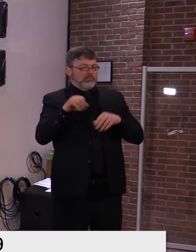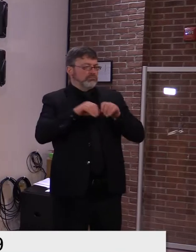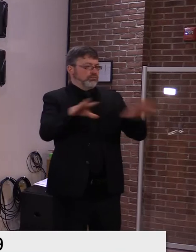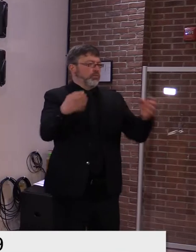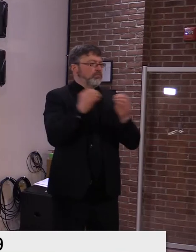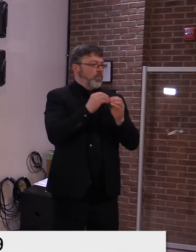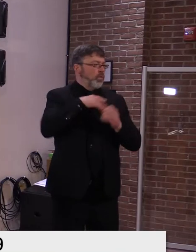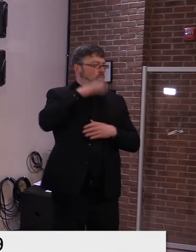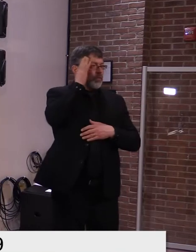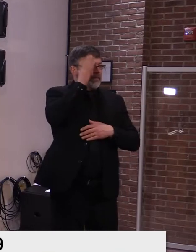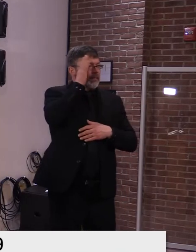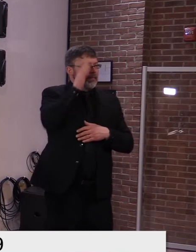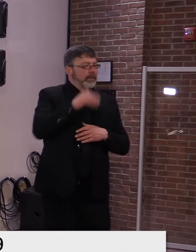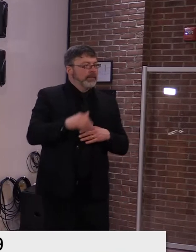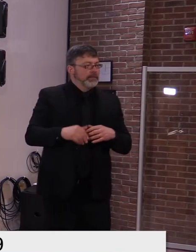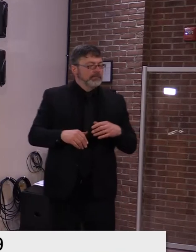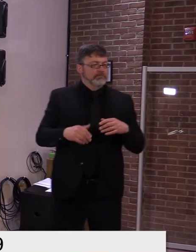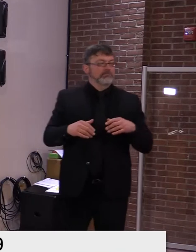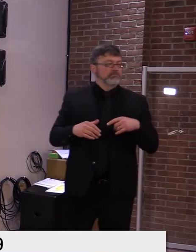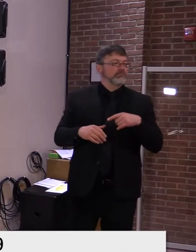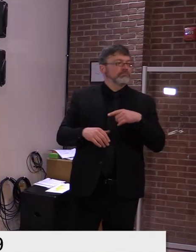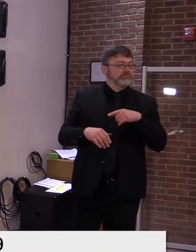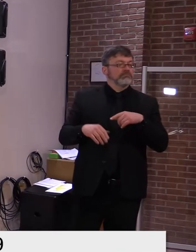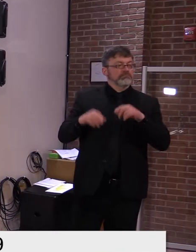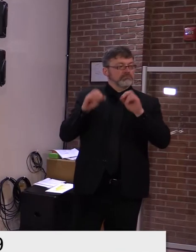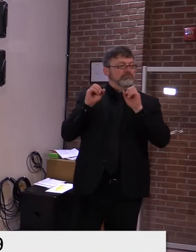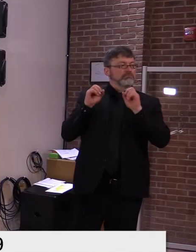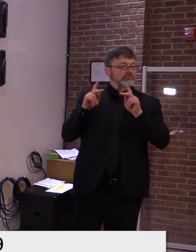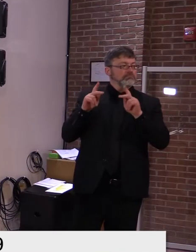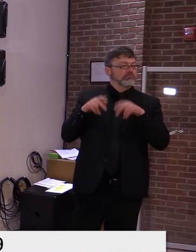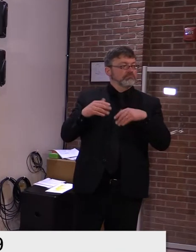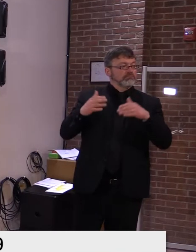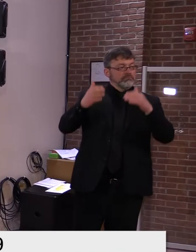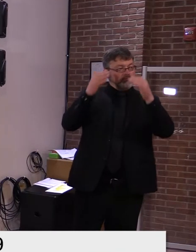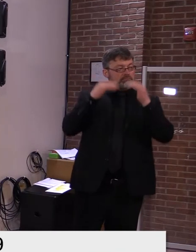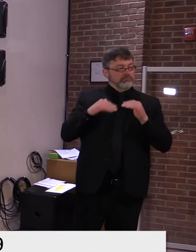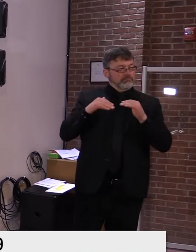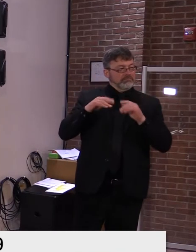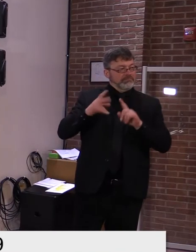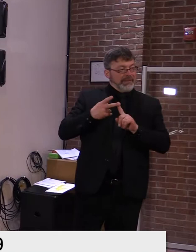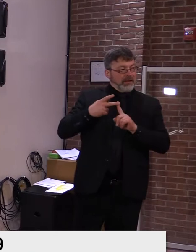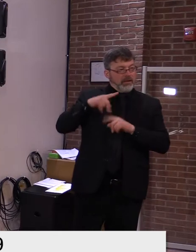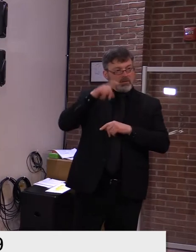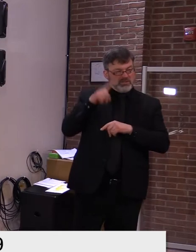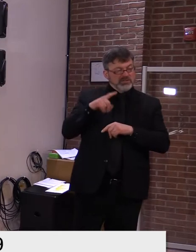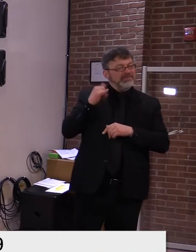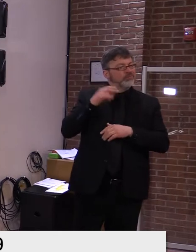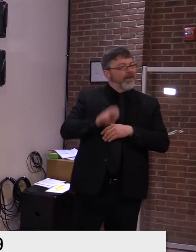Okay. My other question has to do with travel. So